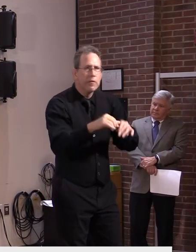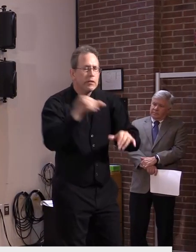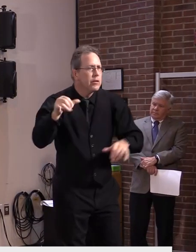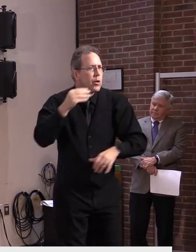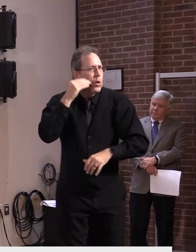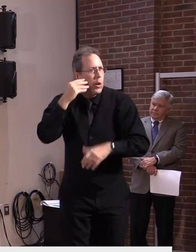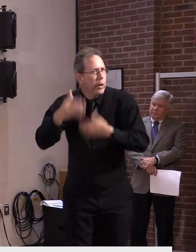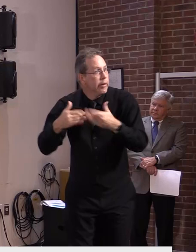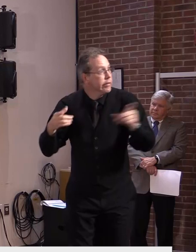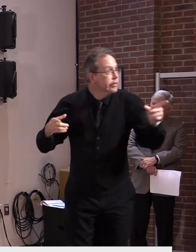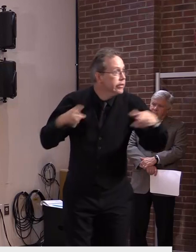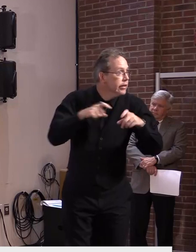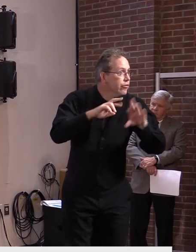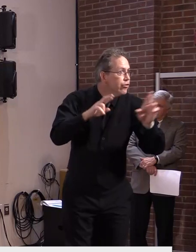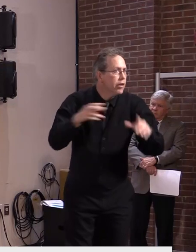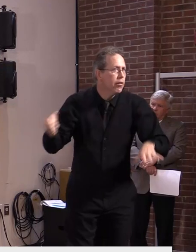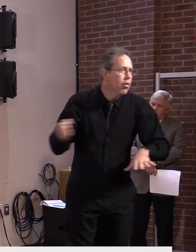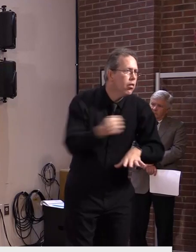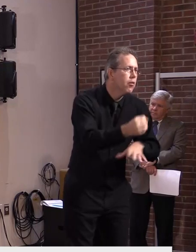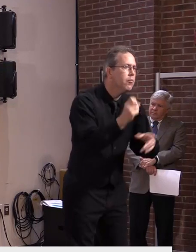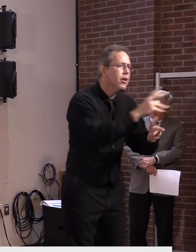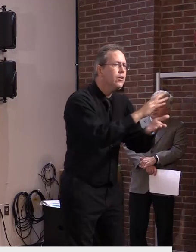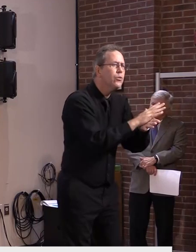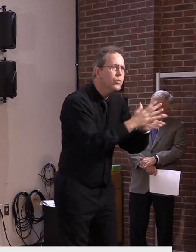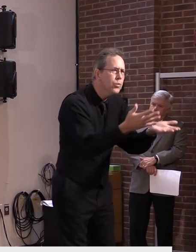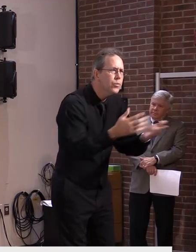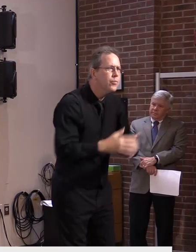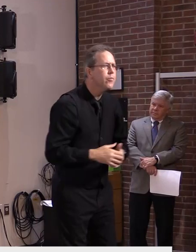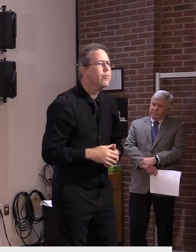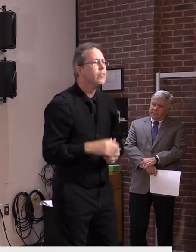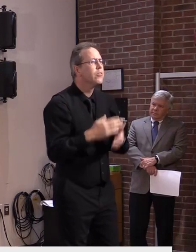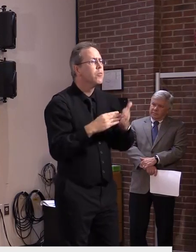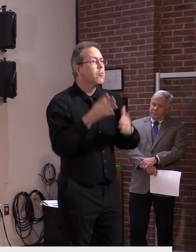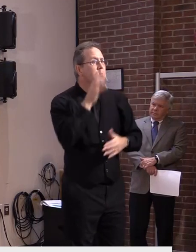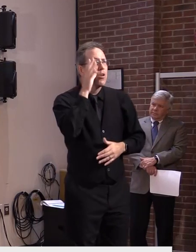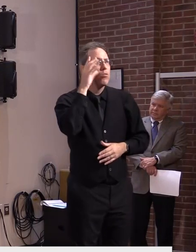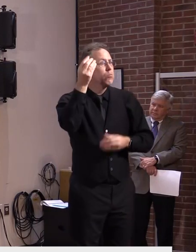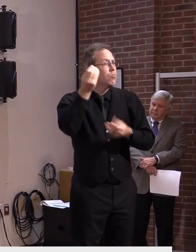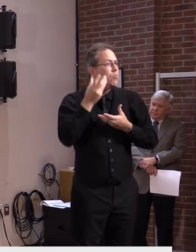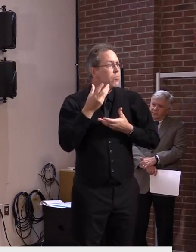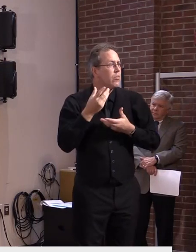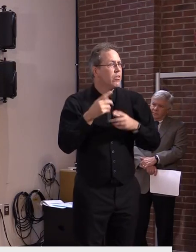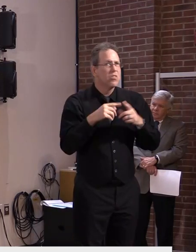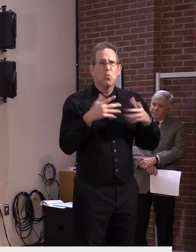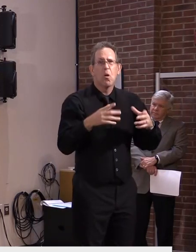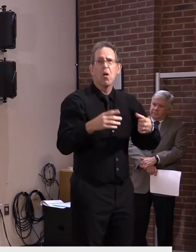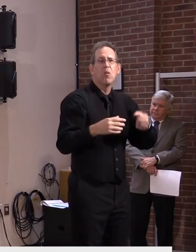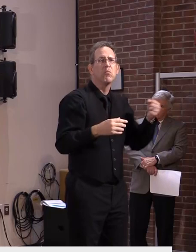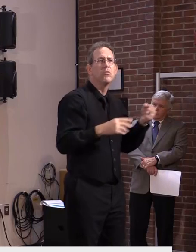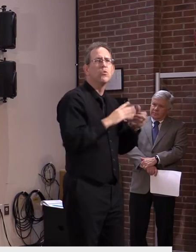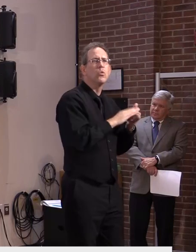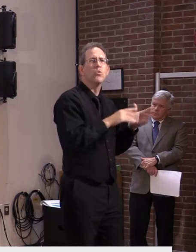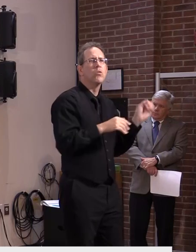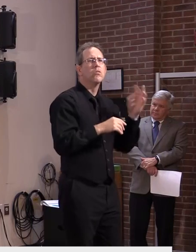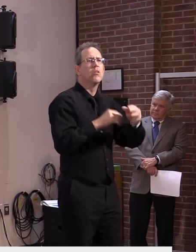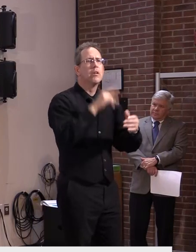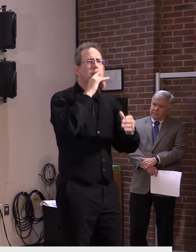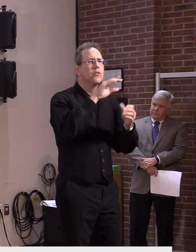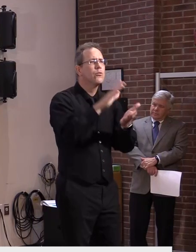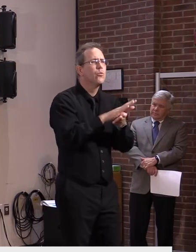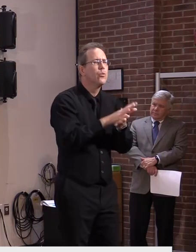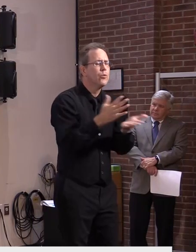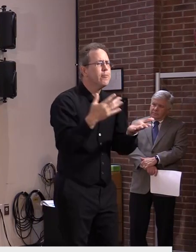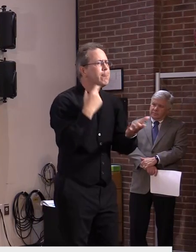Some parents are pushing back or not adhering to the quarantine instructions from schools. It's something I've observed lately when I've been in schools